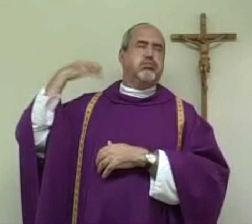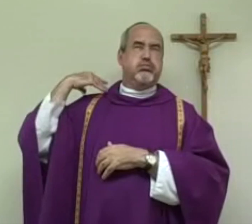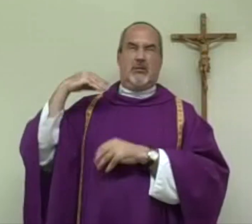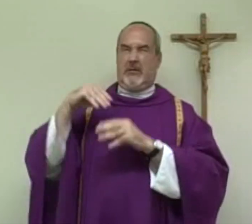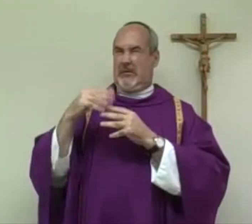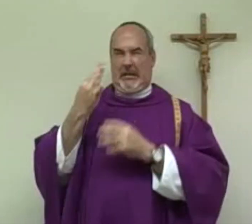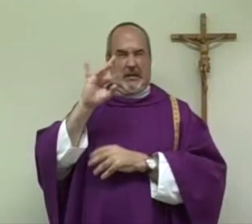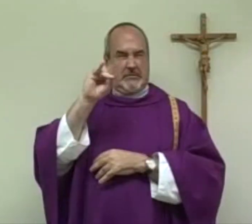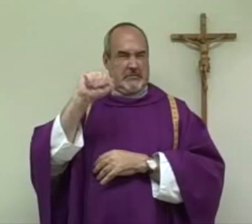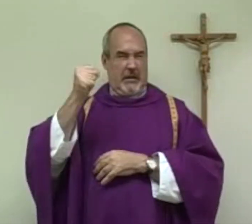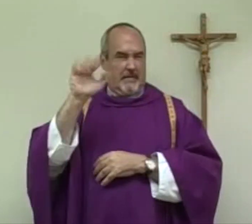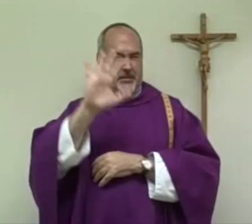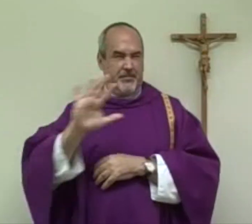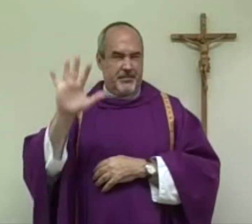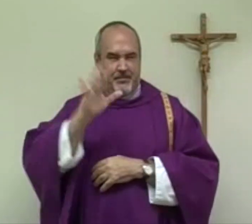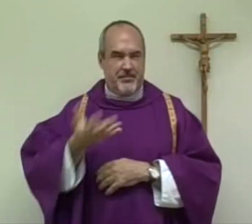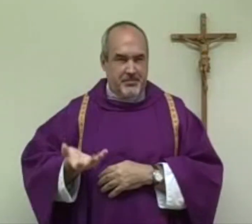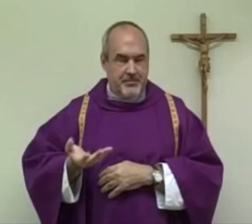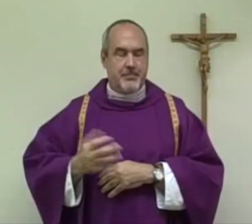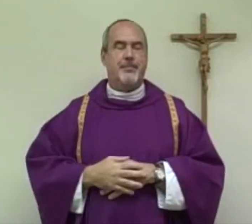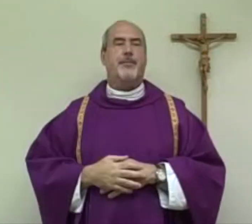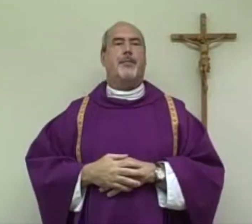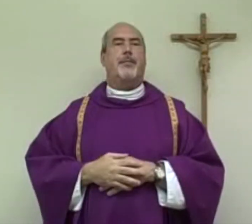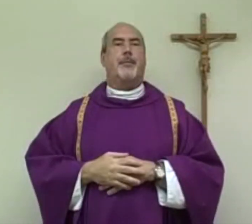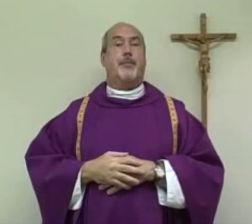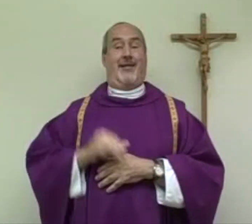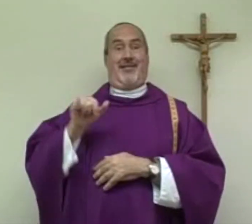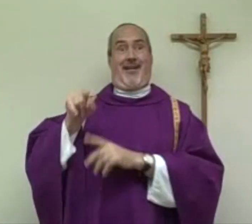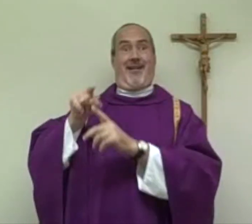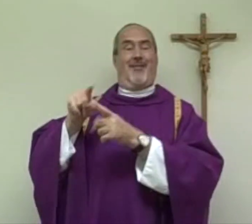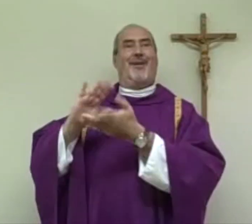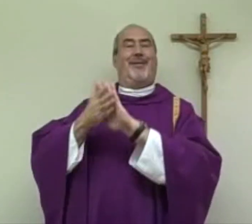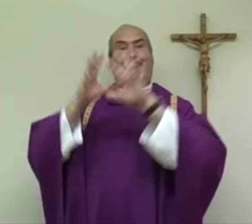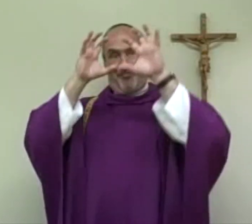of the United States way back in the 1970s sometime.